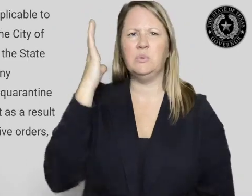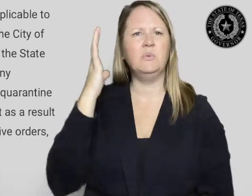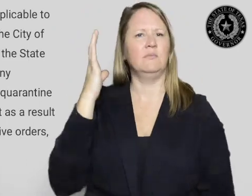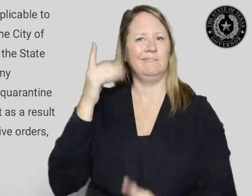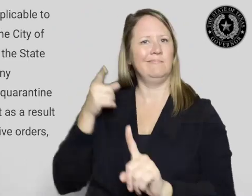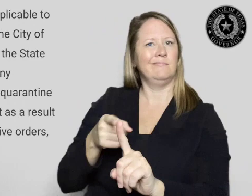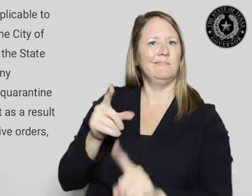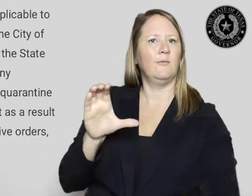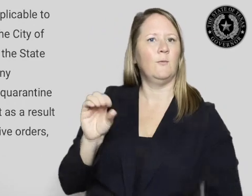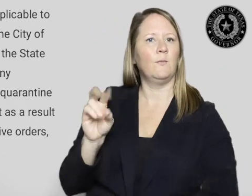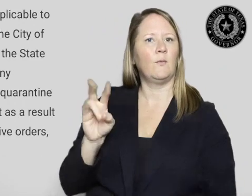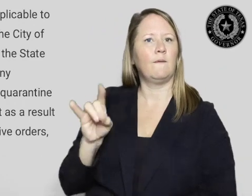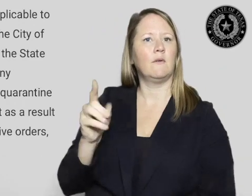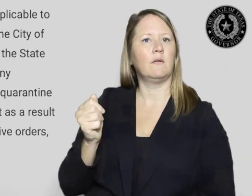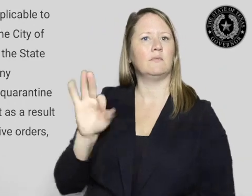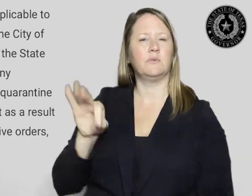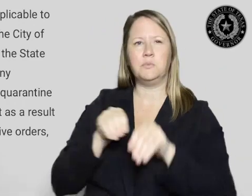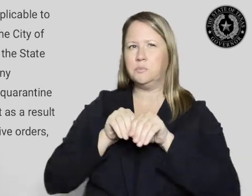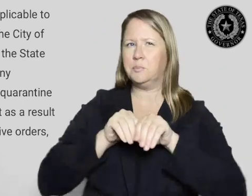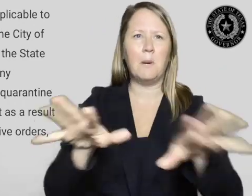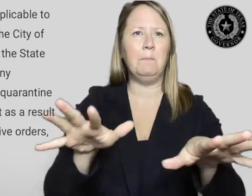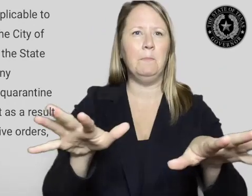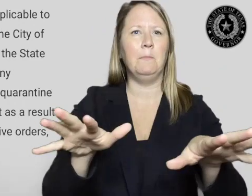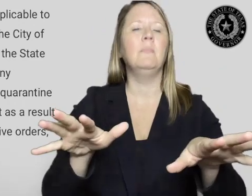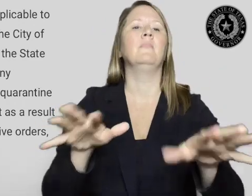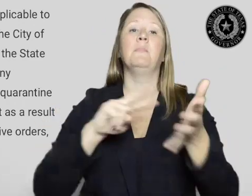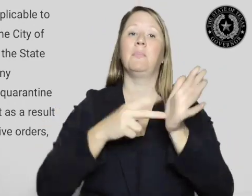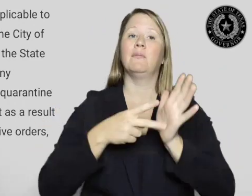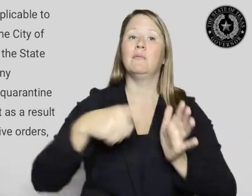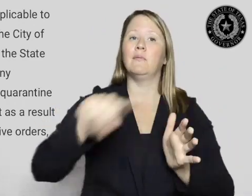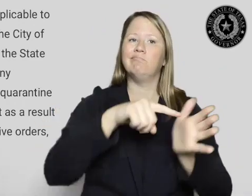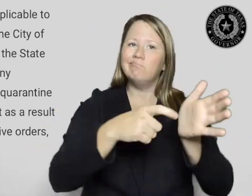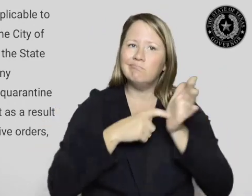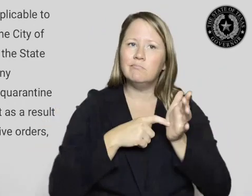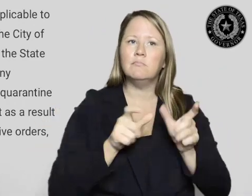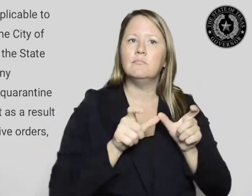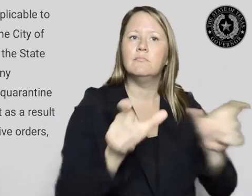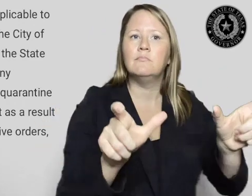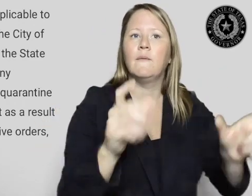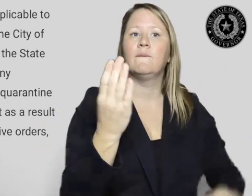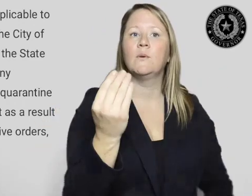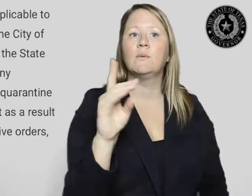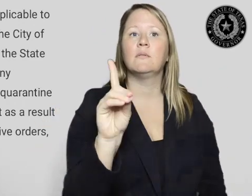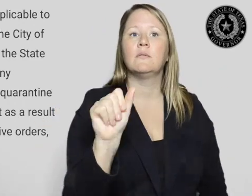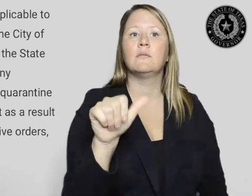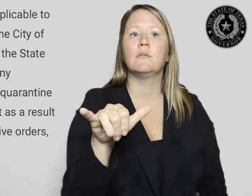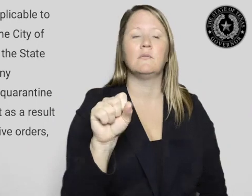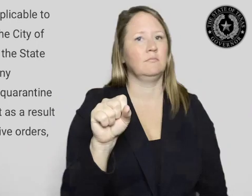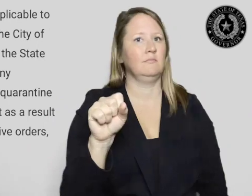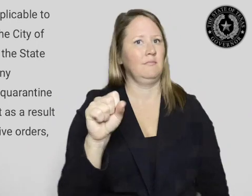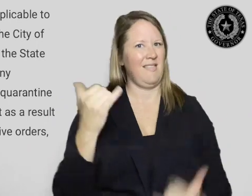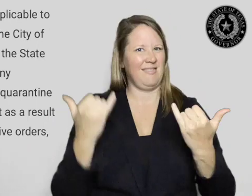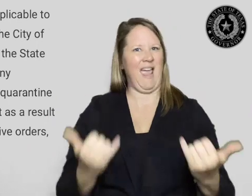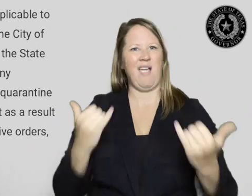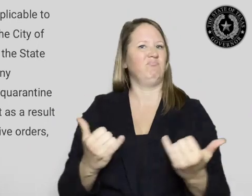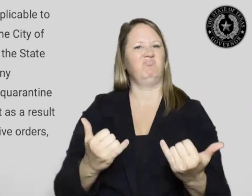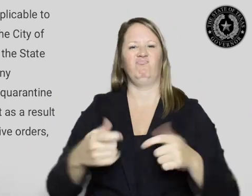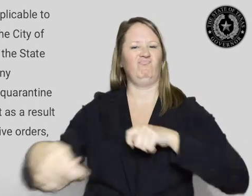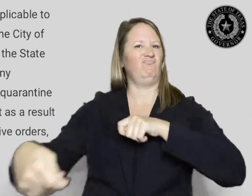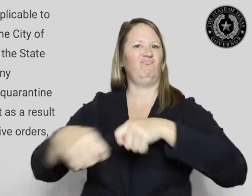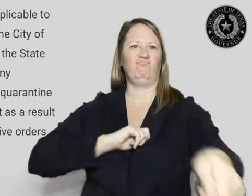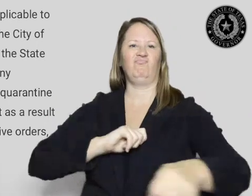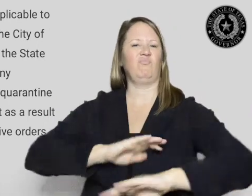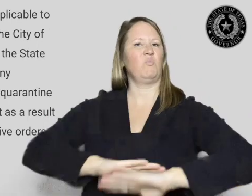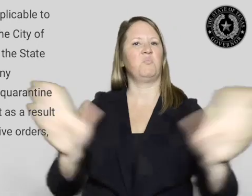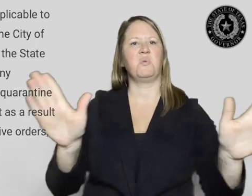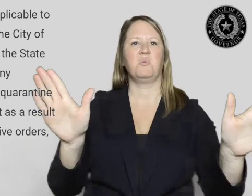travelers from the City of New Orleans or the State of Louisiana. Any mandatory self-quarantine already in effect